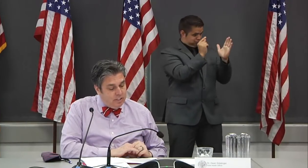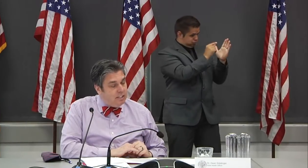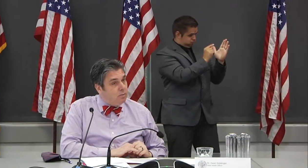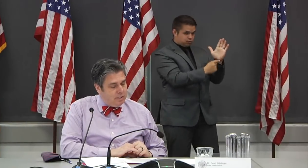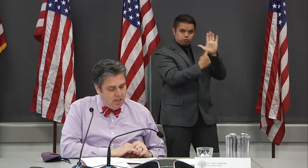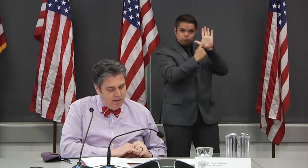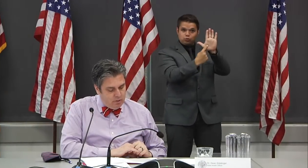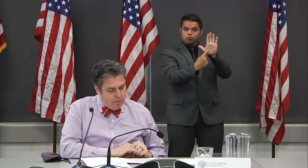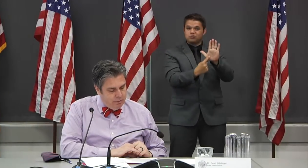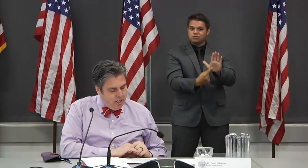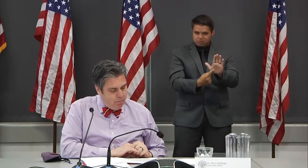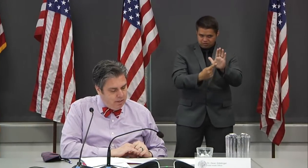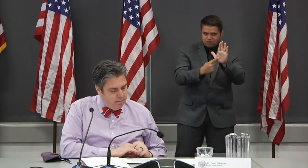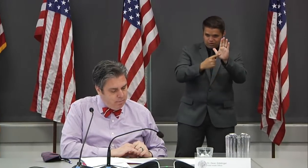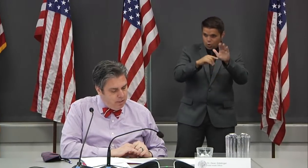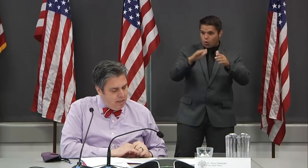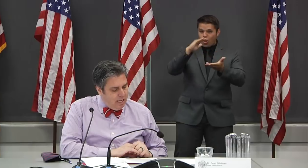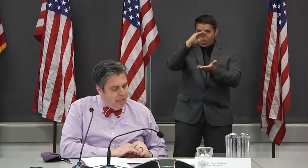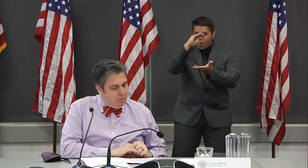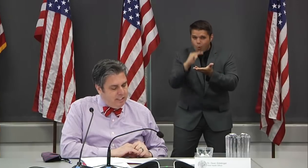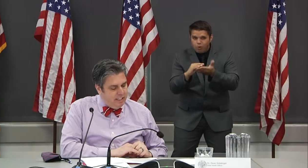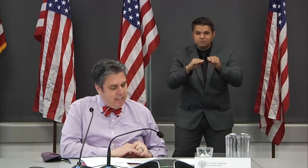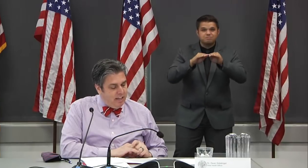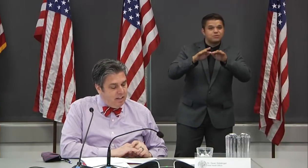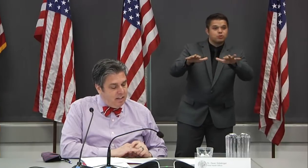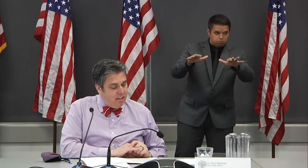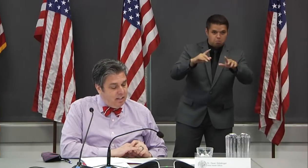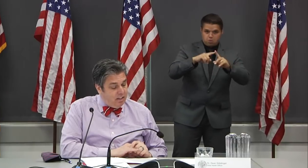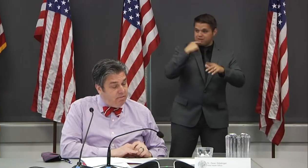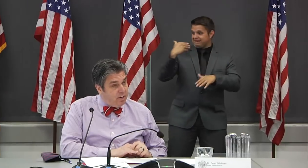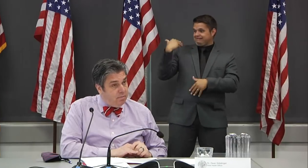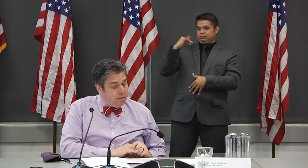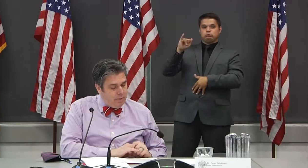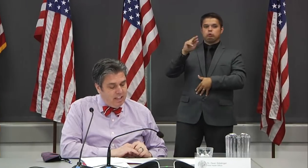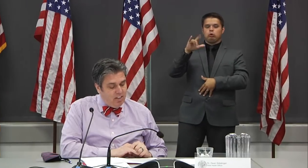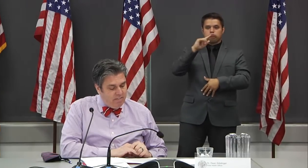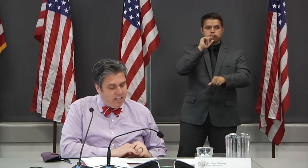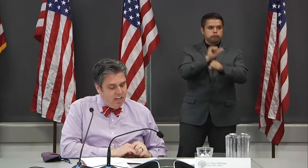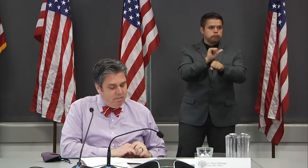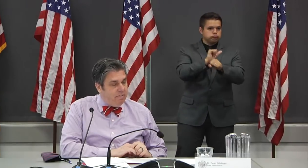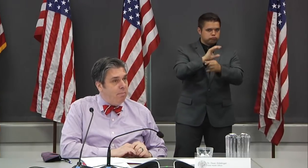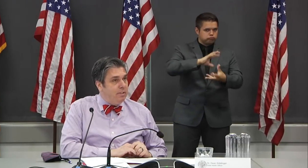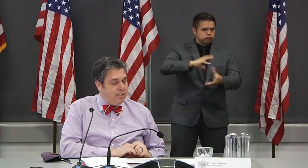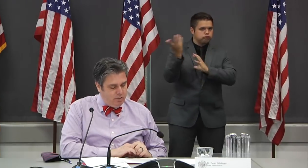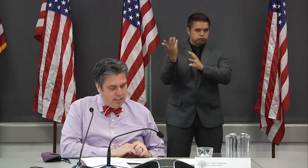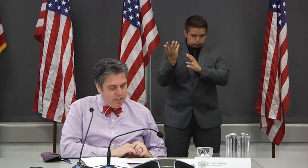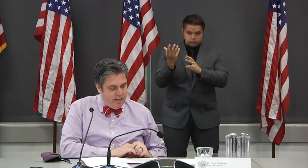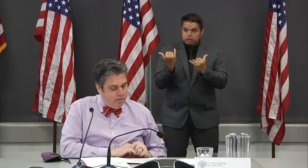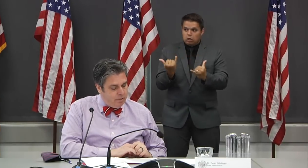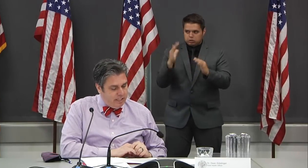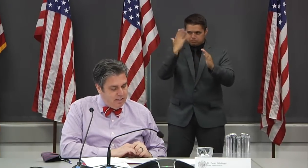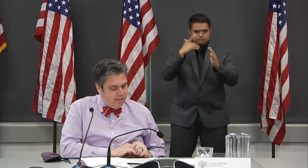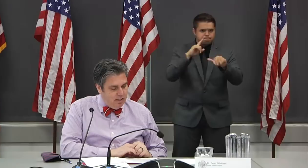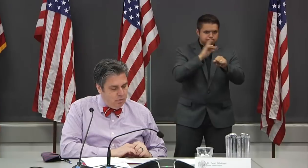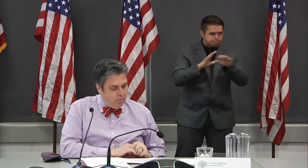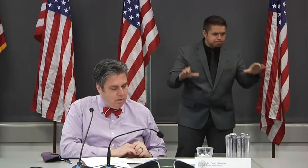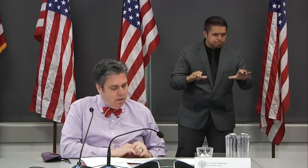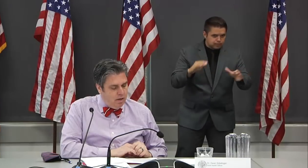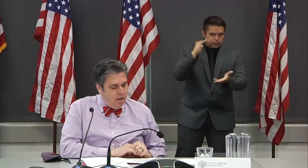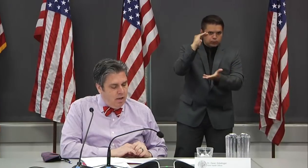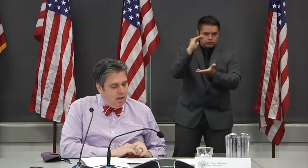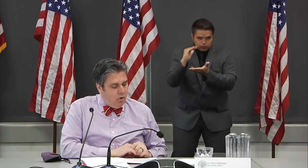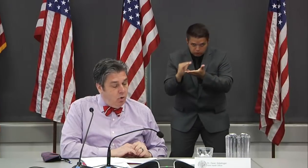the increases we saw after we reopened. And we see that confirmed by the leveling off of numbers that Director Allen presented to